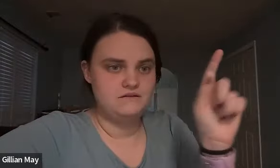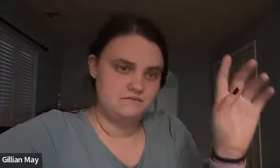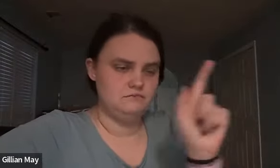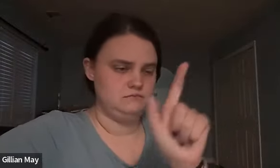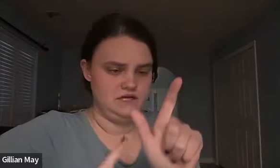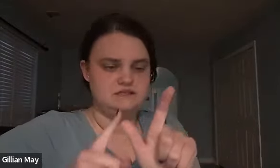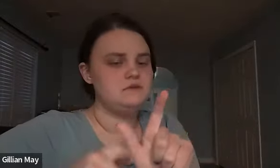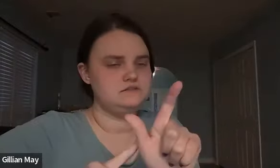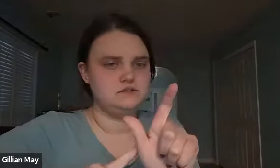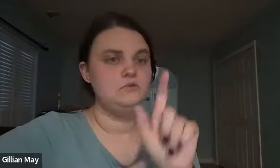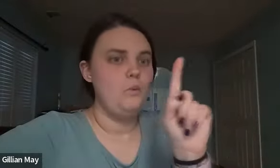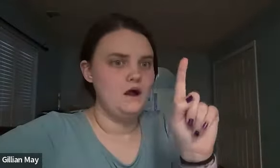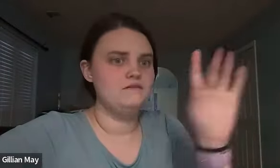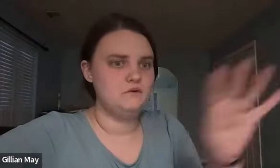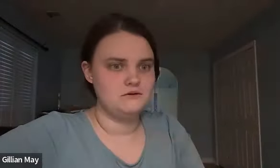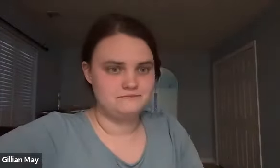3.1, I did my 214.